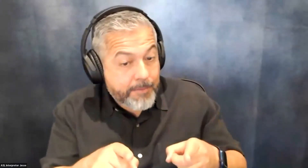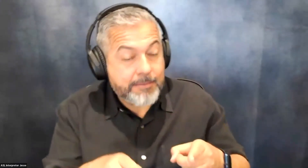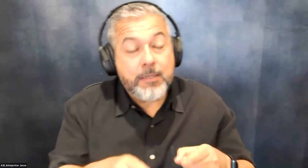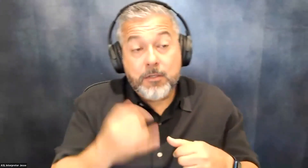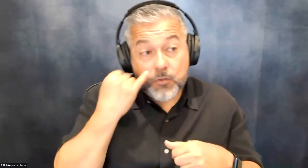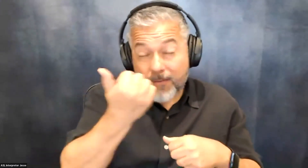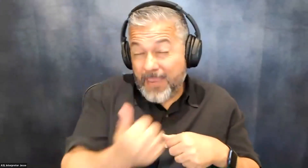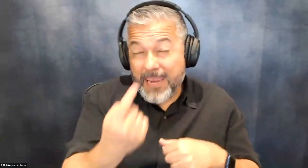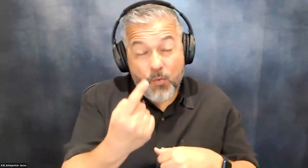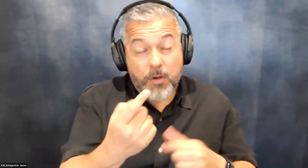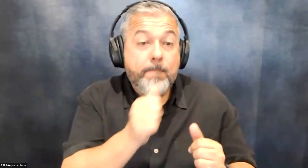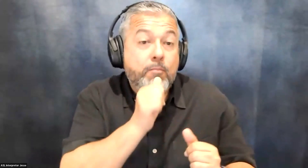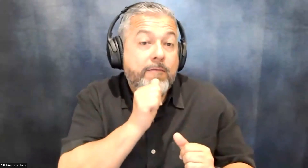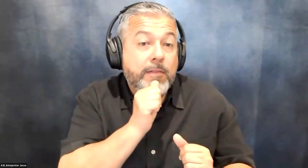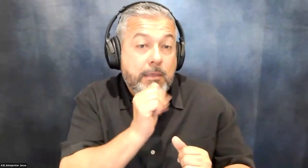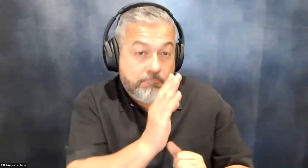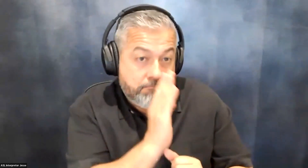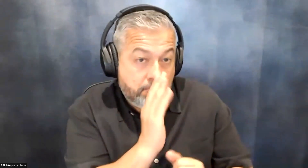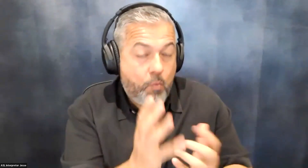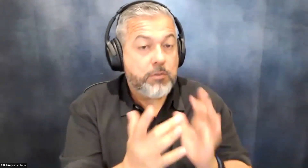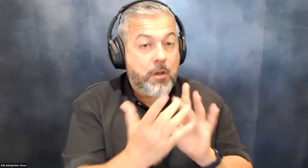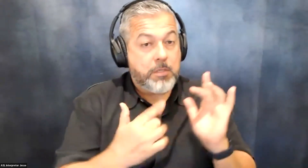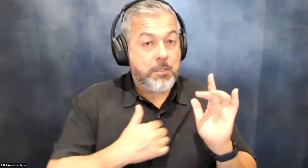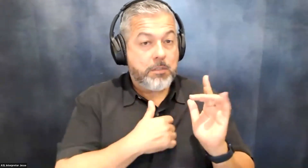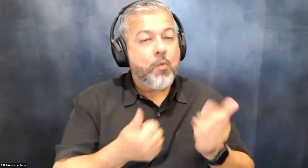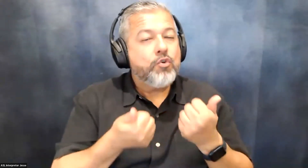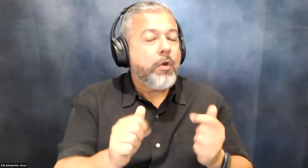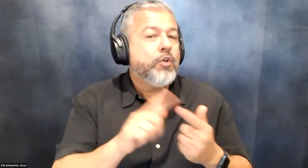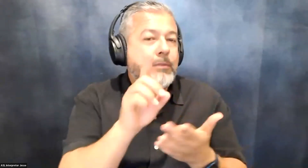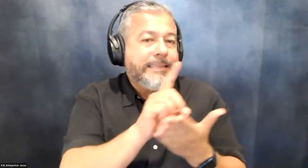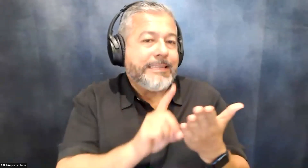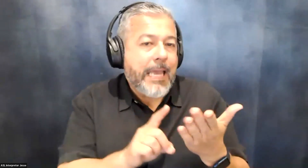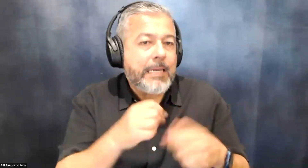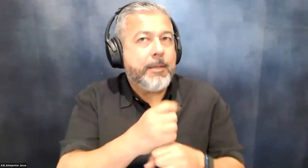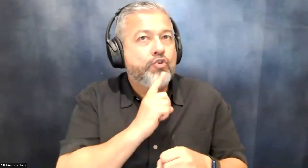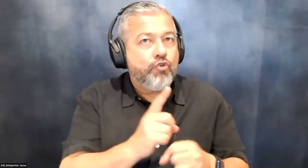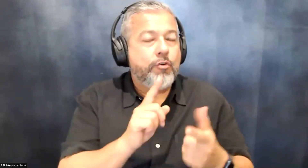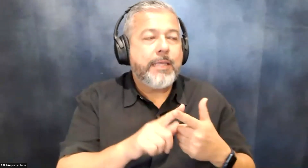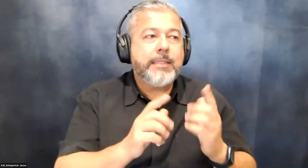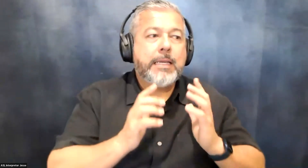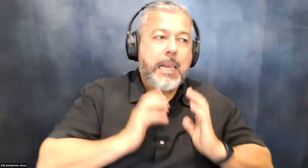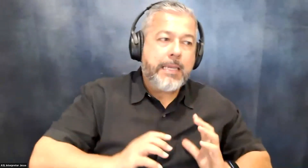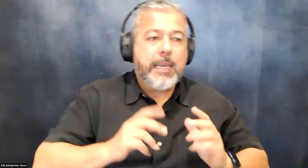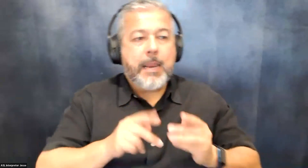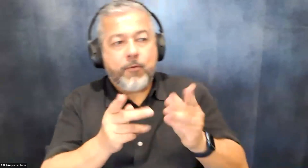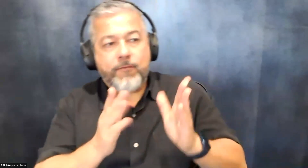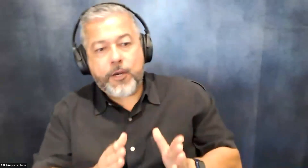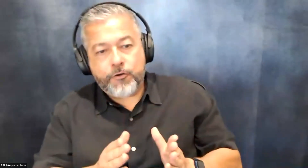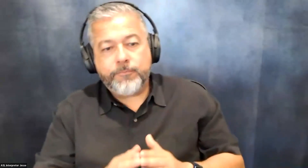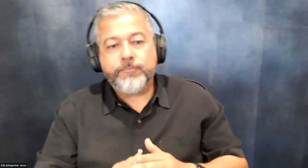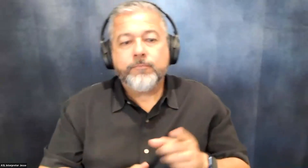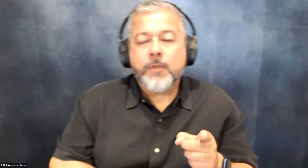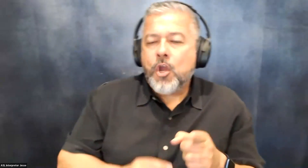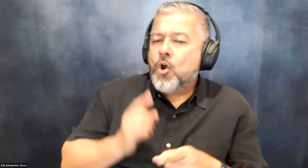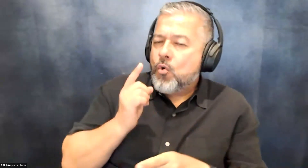privately wants to reach out, because we're trying to design something that would work the easiest for the client and the provider in the case. So that's Again, this just cannot be an working on. ongoing